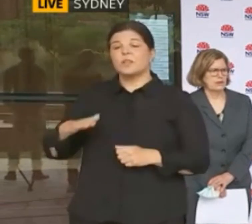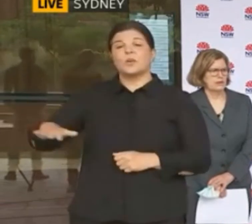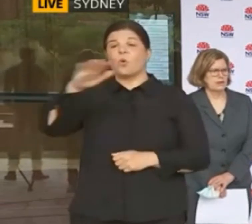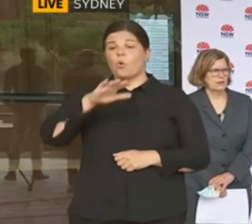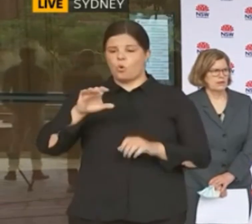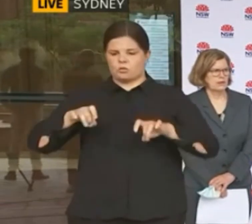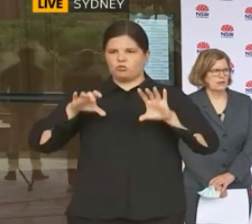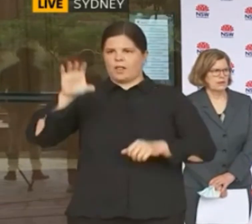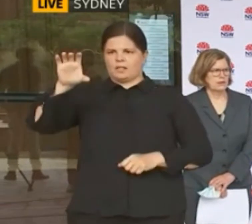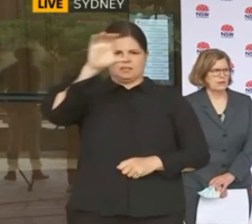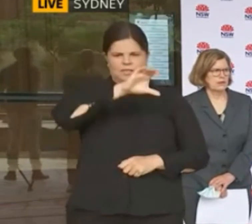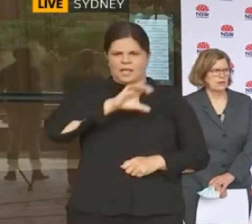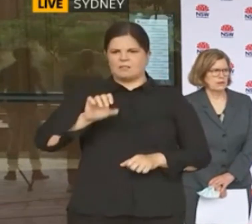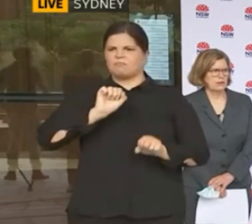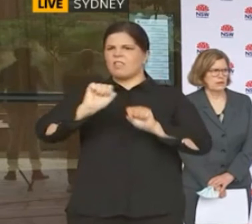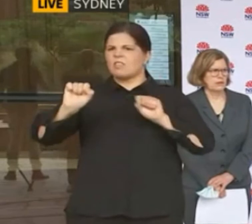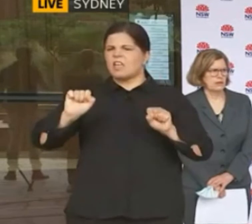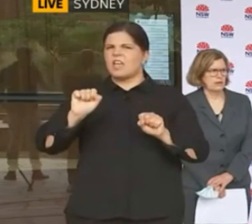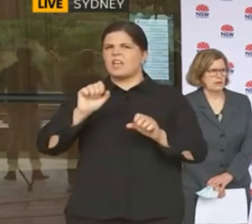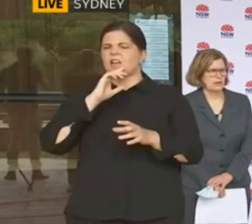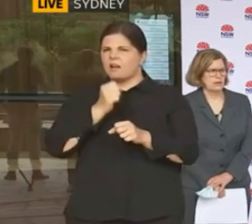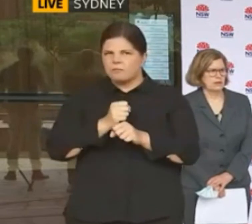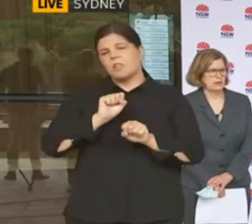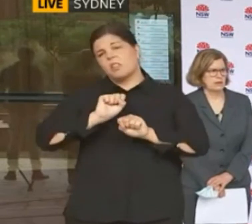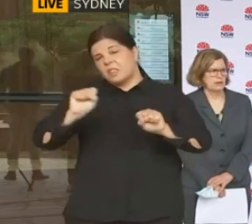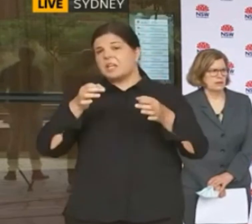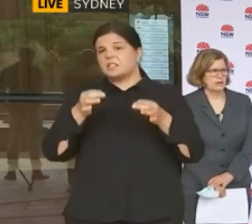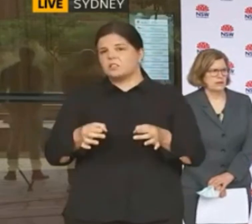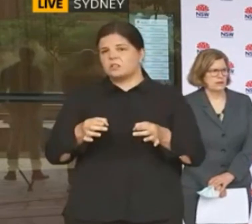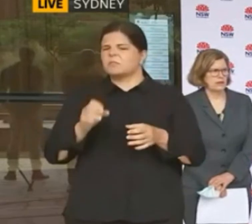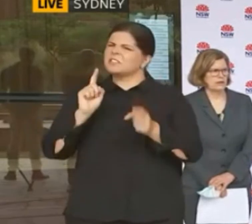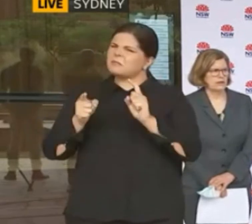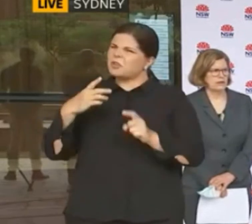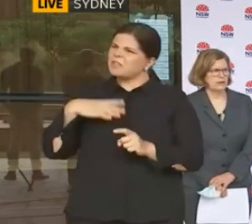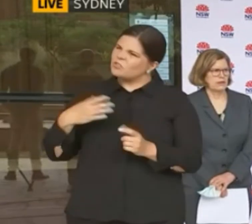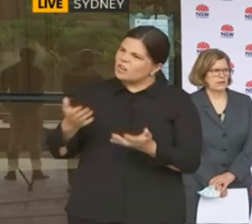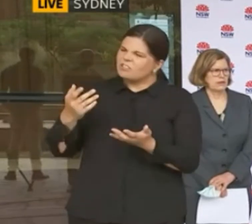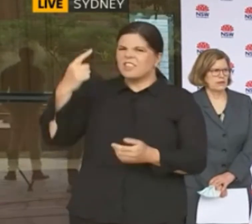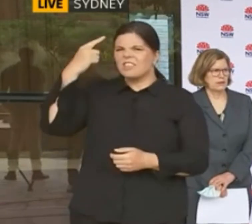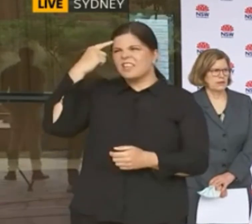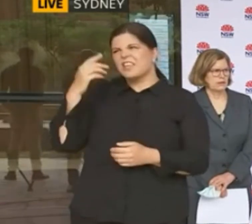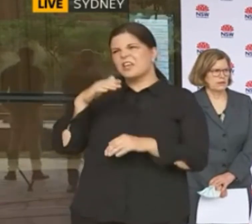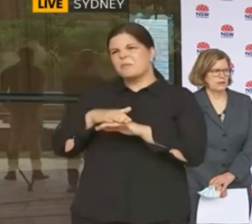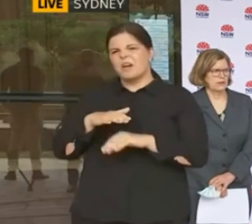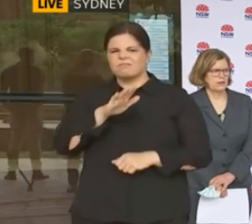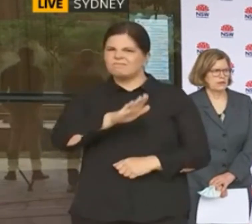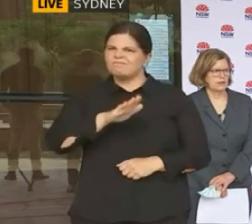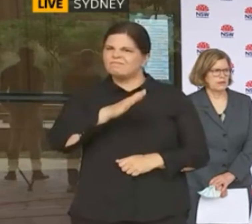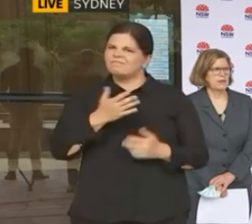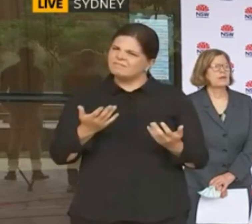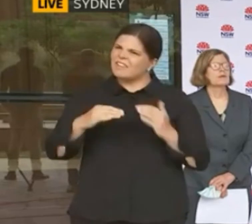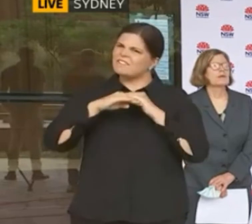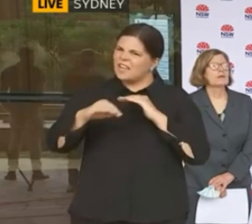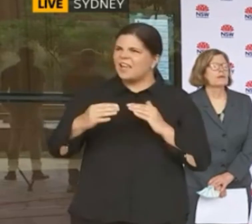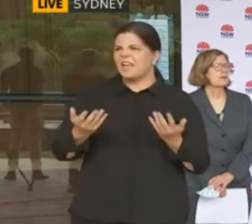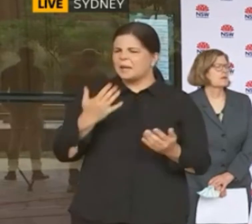state government makes its own decisions, but sometimes you need to consider on compassionate grounds what it means for others, and I ask all governments to do